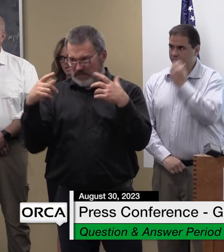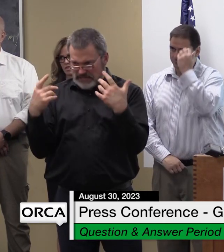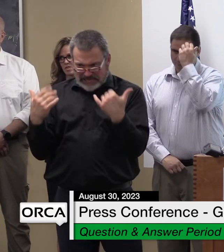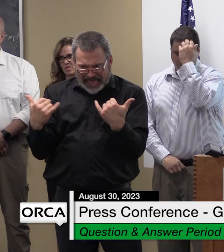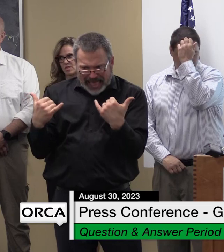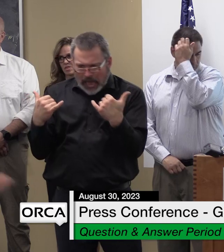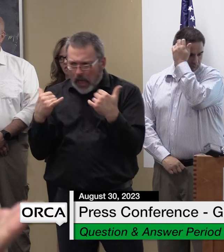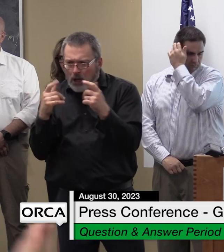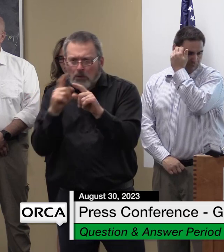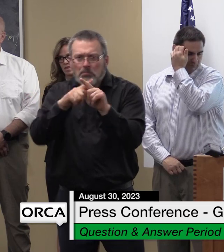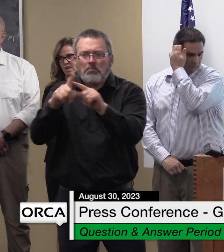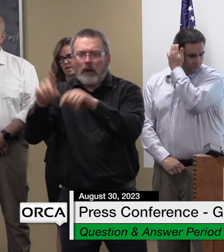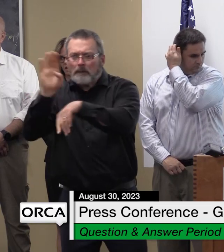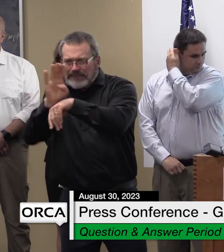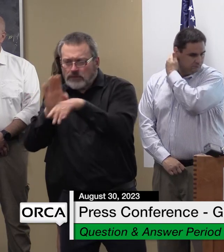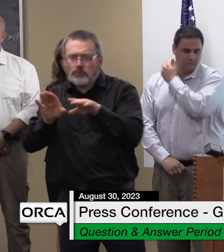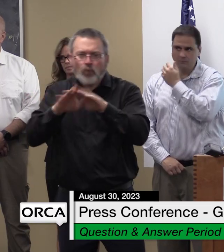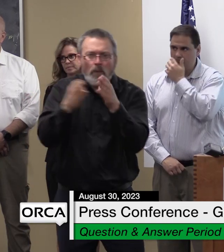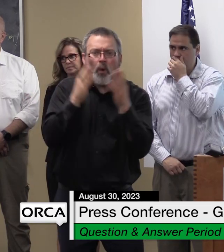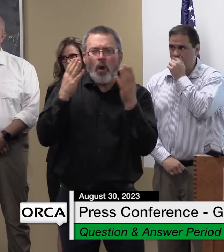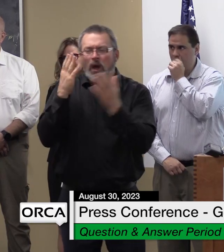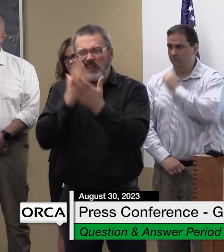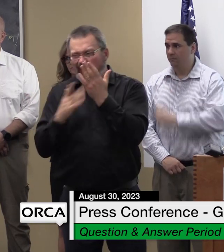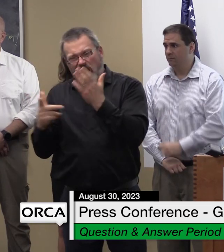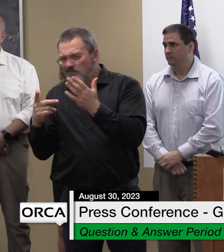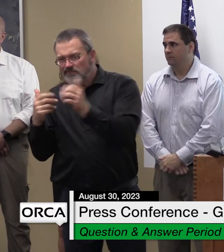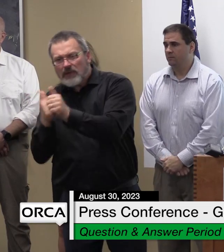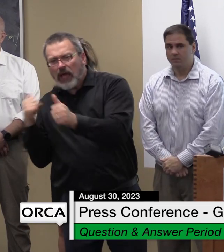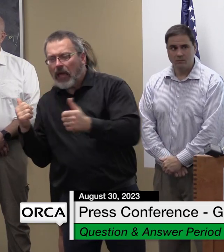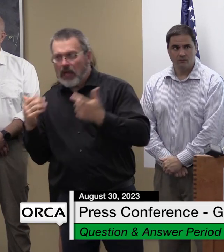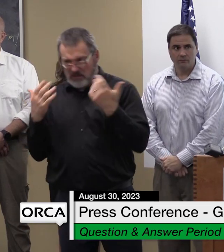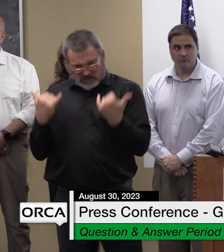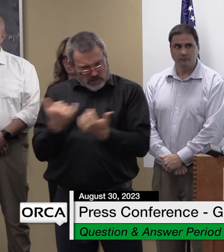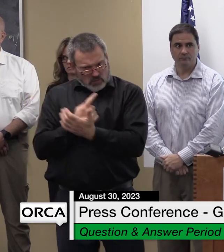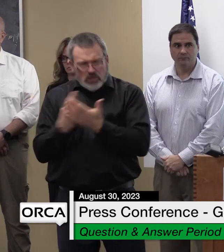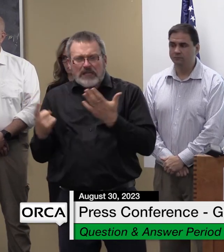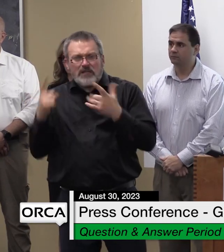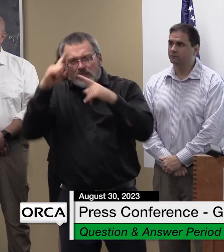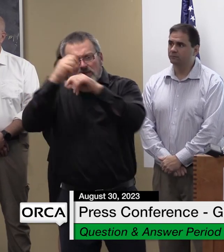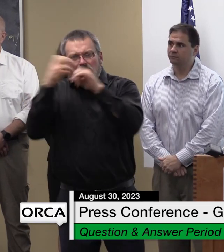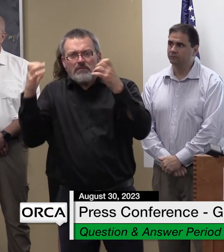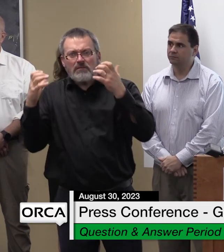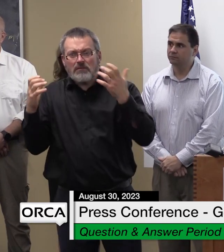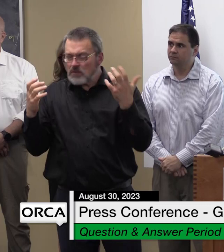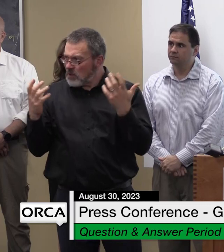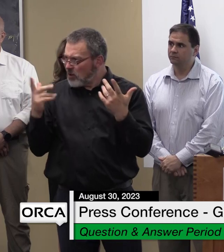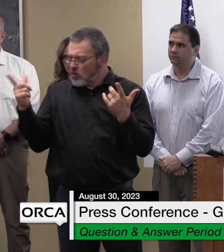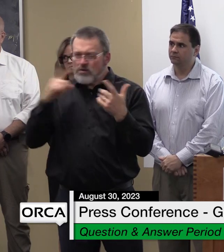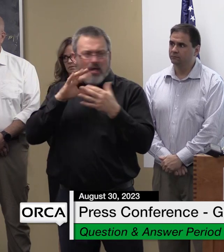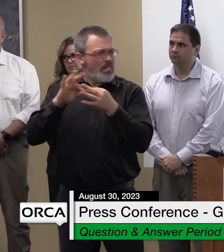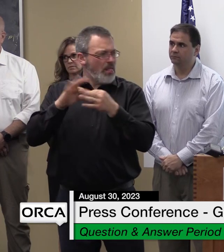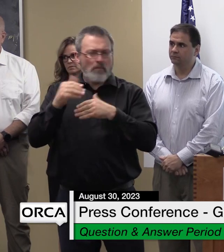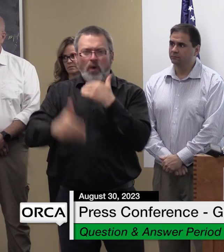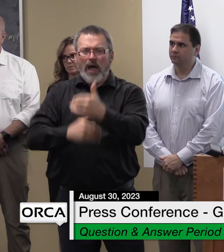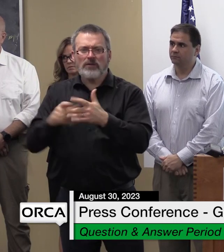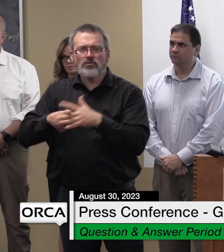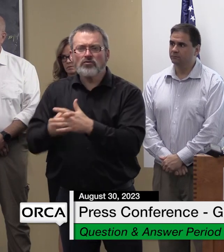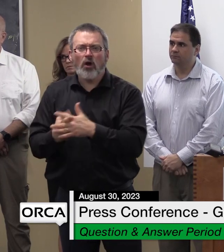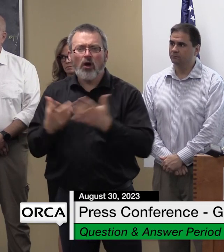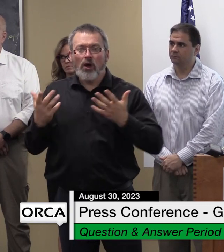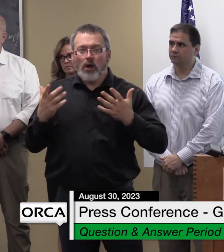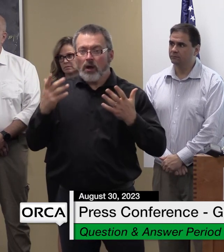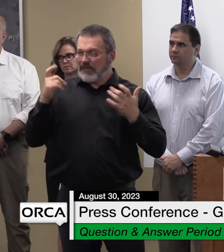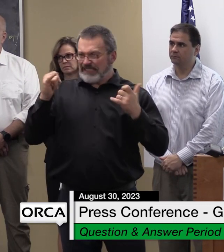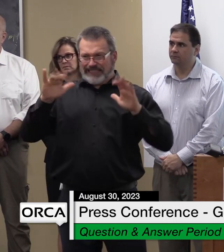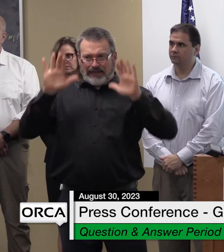fully open, some are looking to open by this week. Others really haven't even started the process. Their drywall is still wet and moldy.